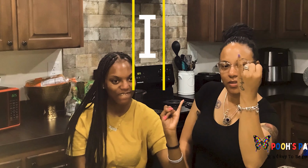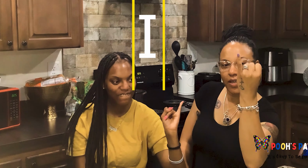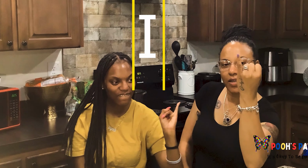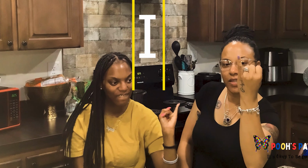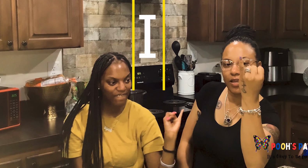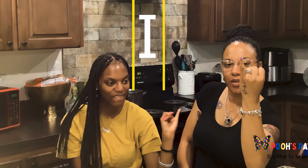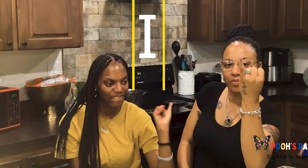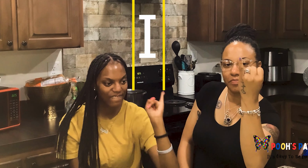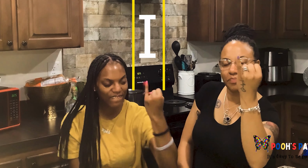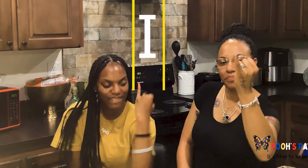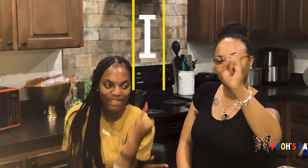Y'all see it?